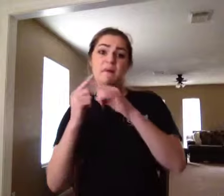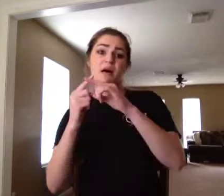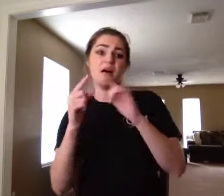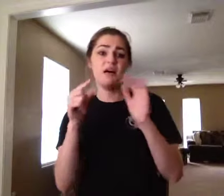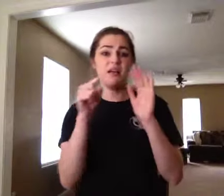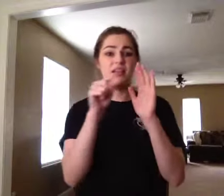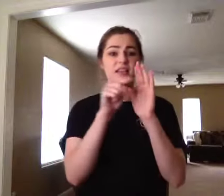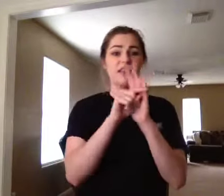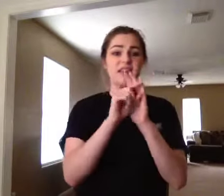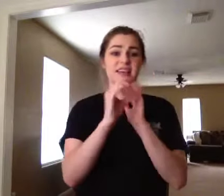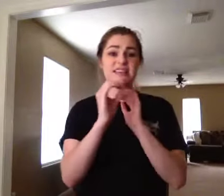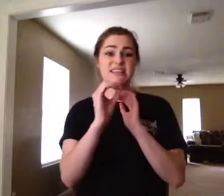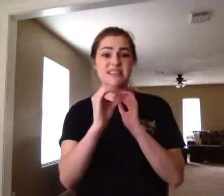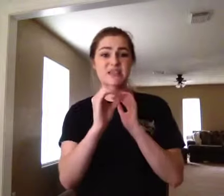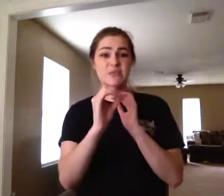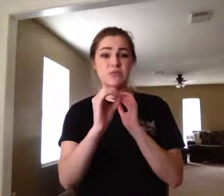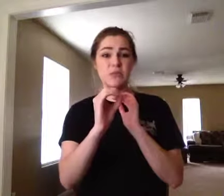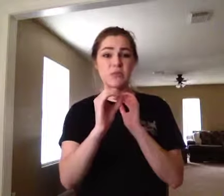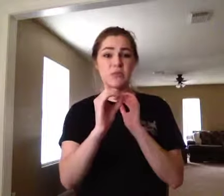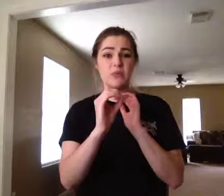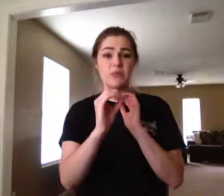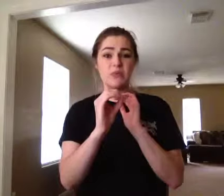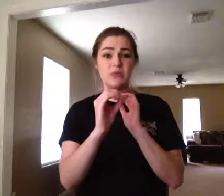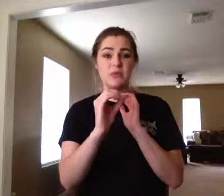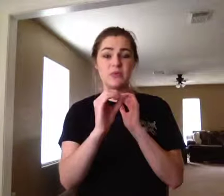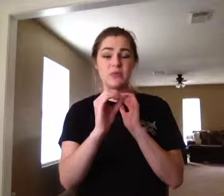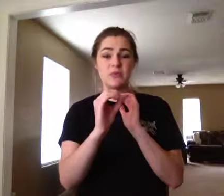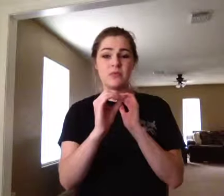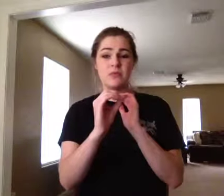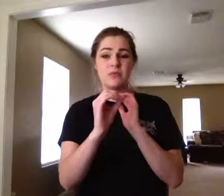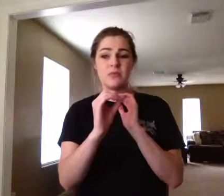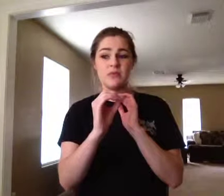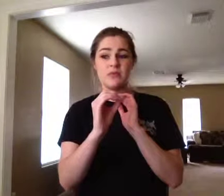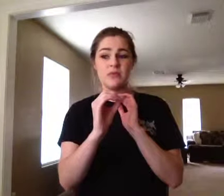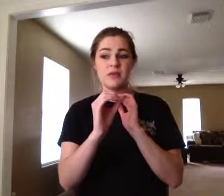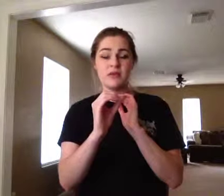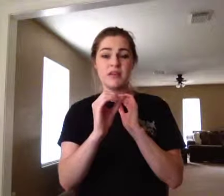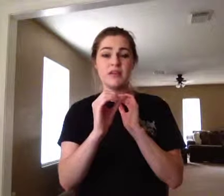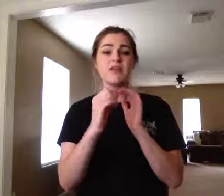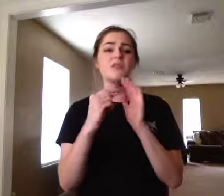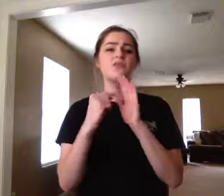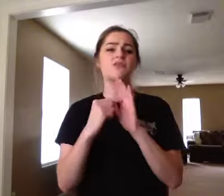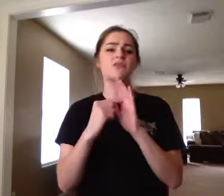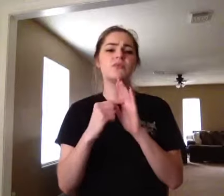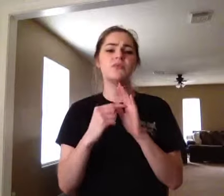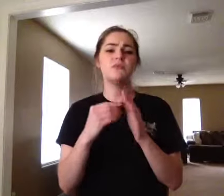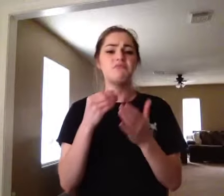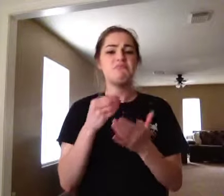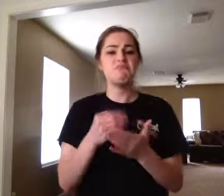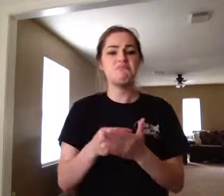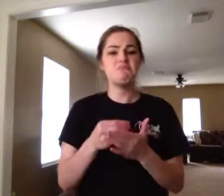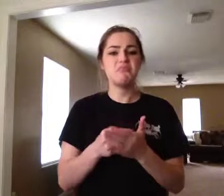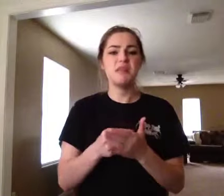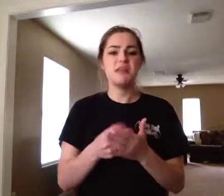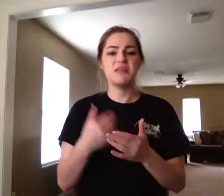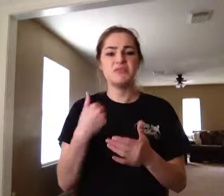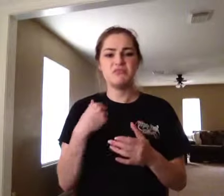that dollars, for example, is like a whole unit. But, for example, with the United States